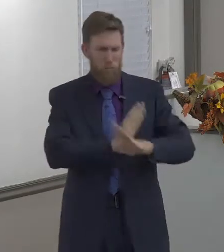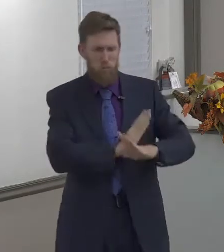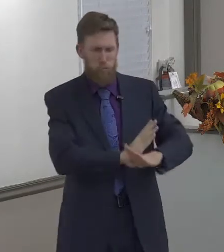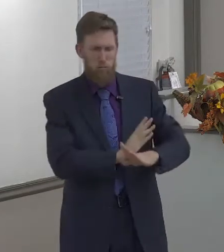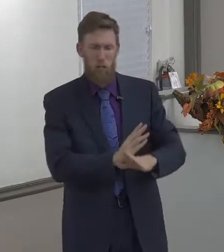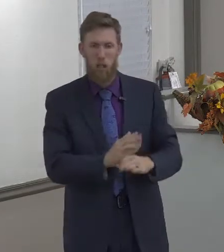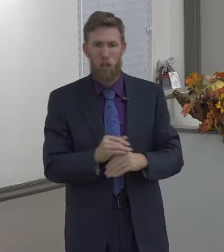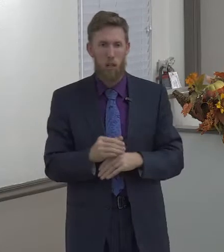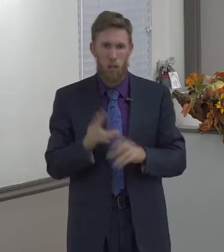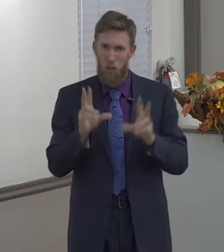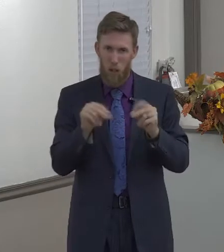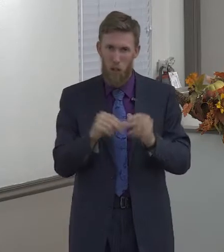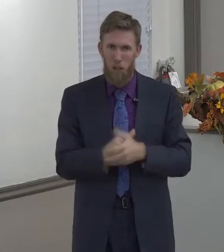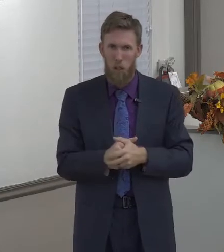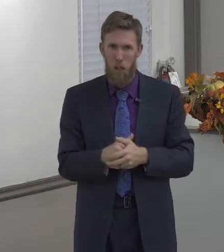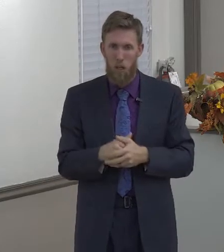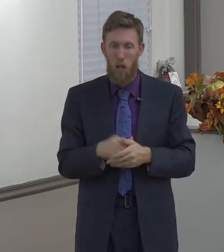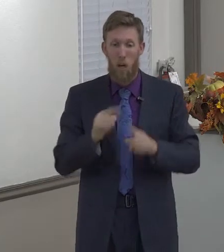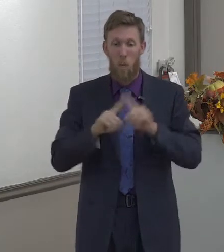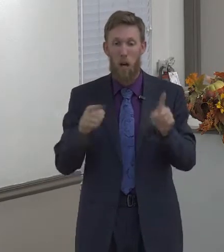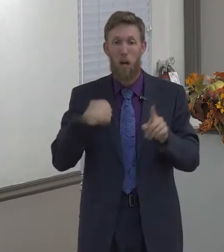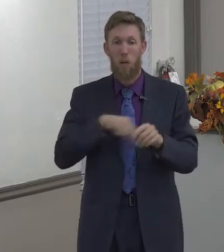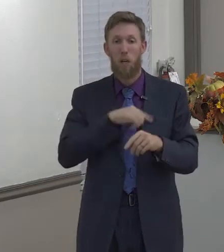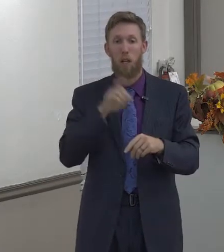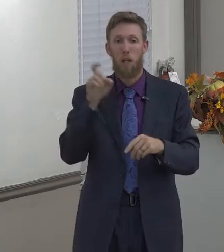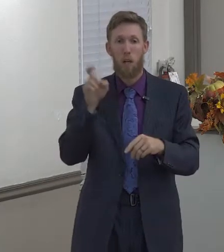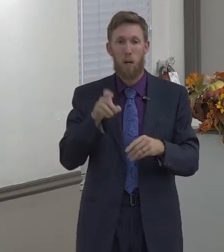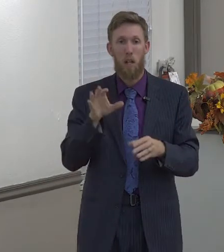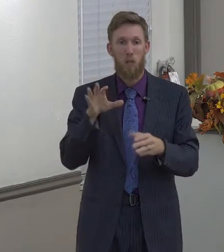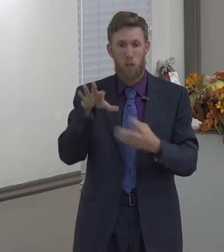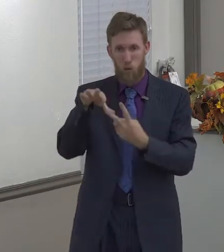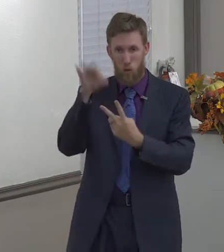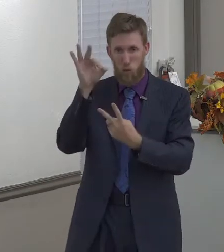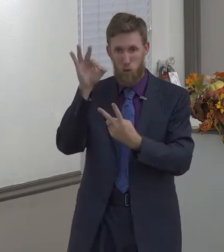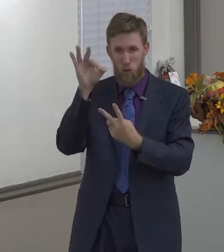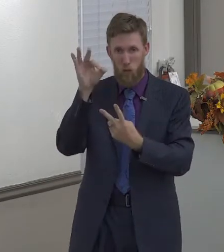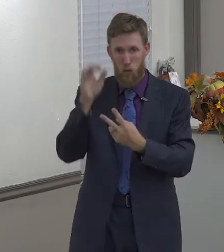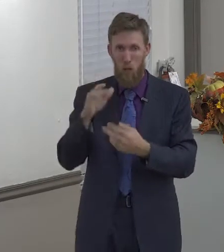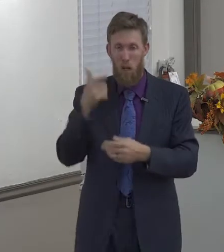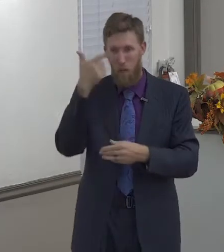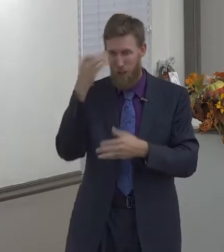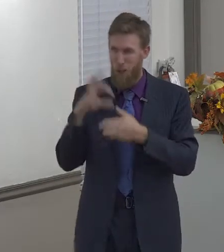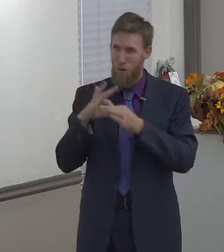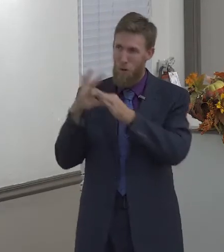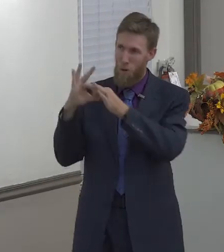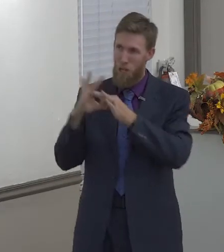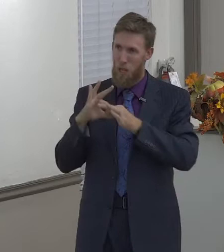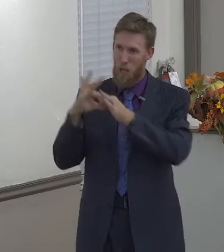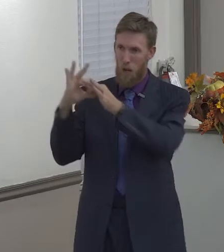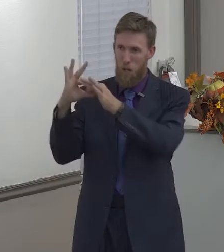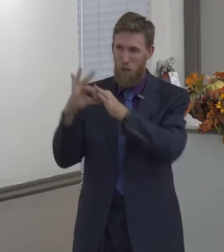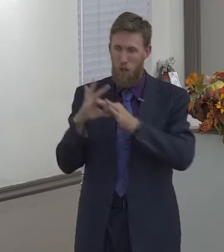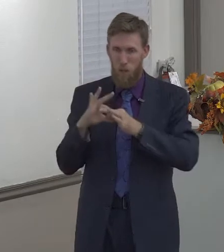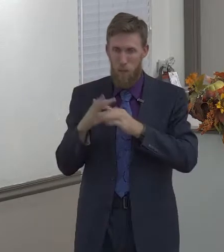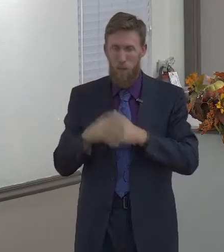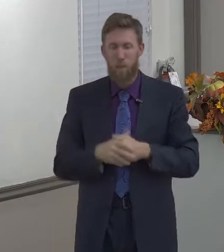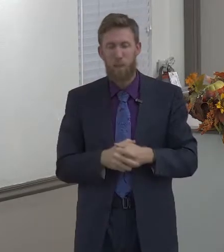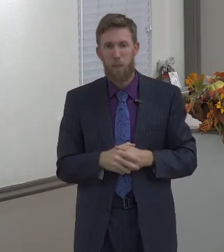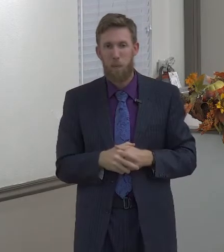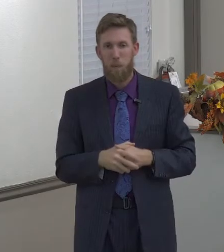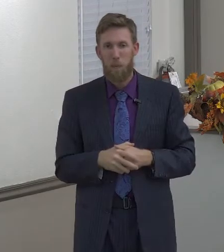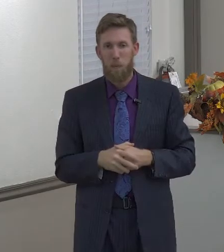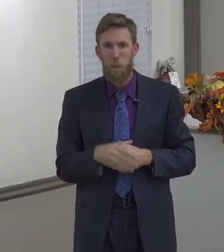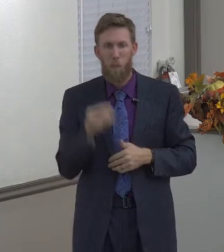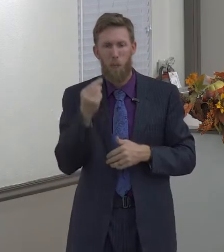So there's several different metaphors, but again, the one that is most often used is the body. In the text of 1 Corinthians 12, as it's